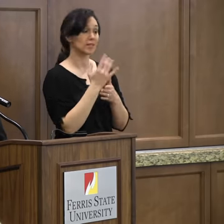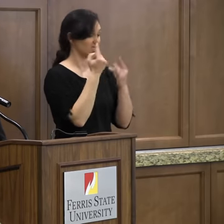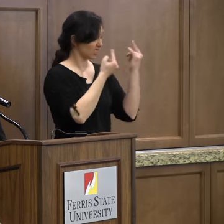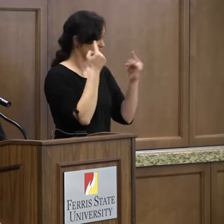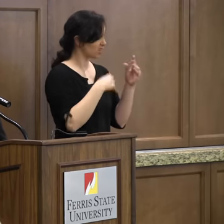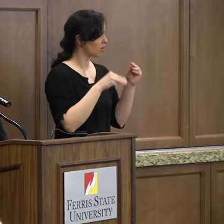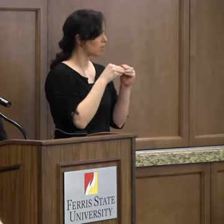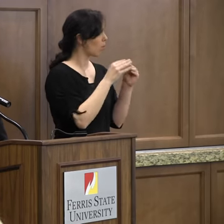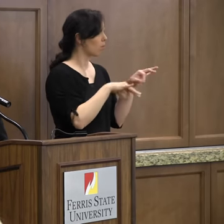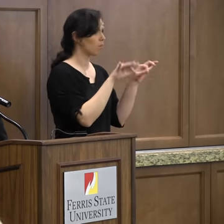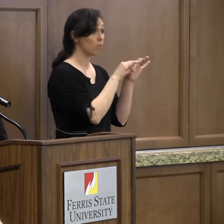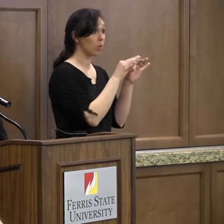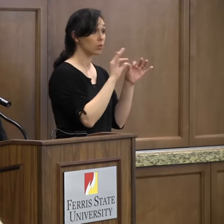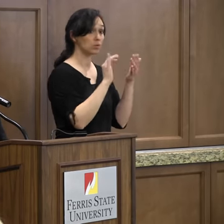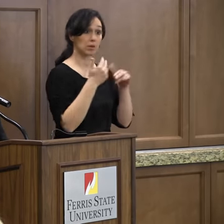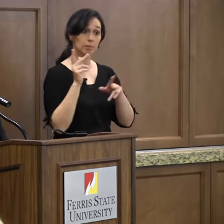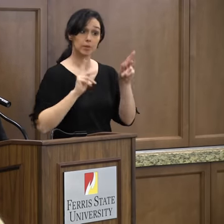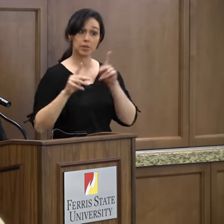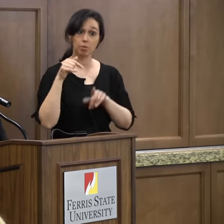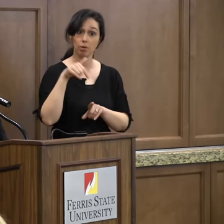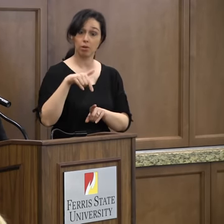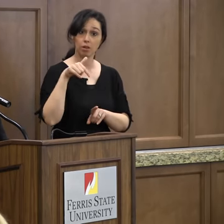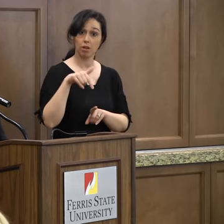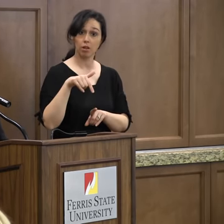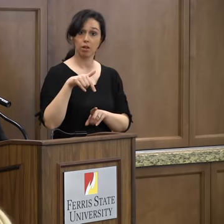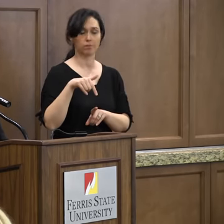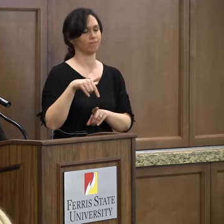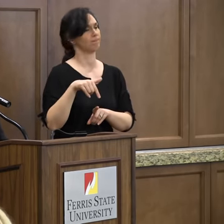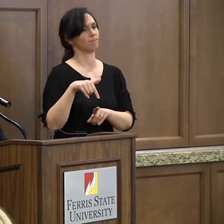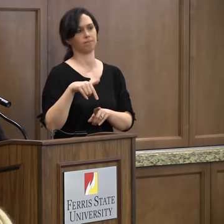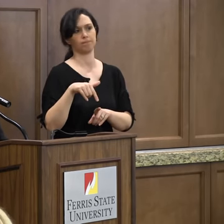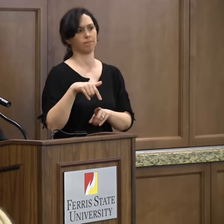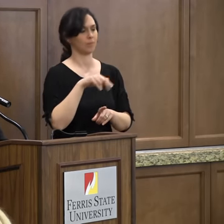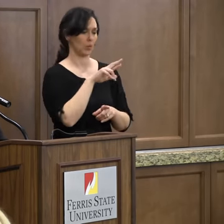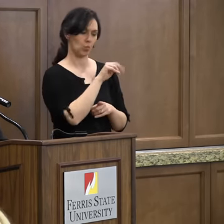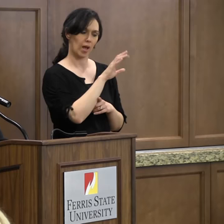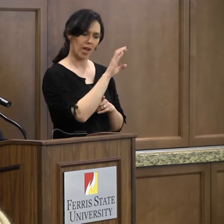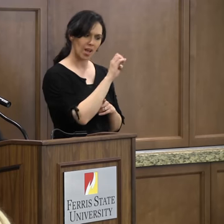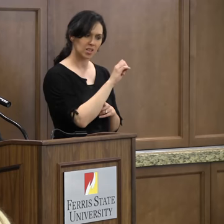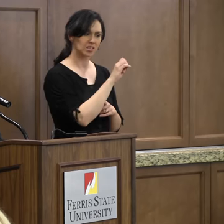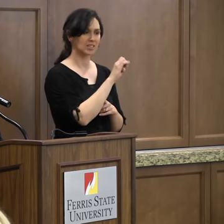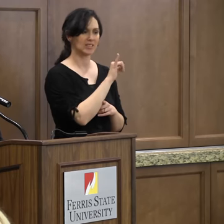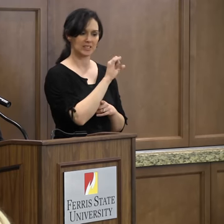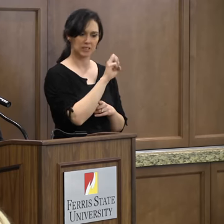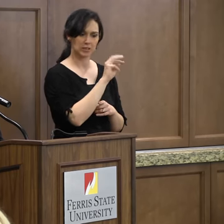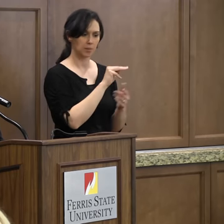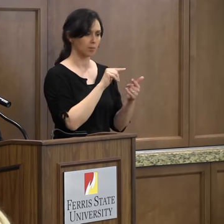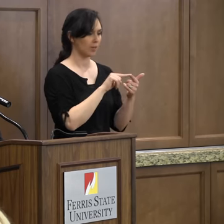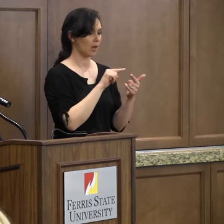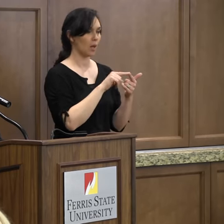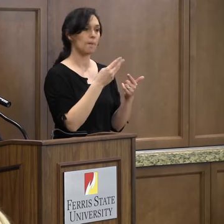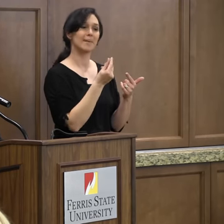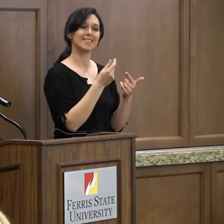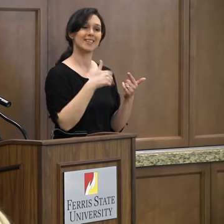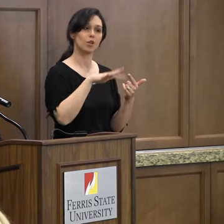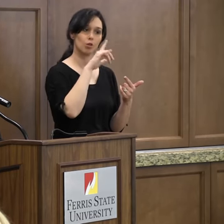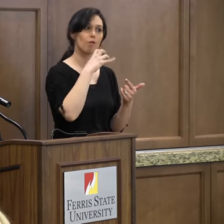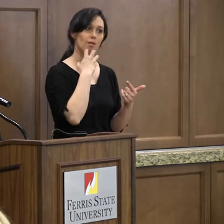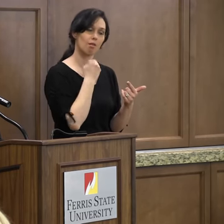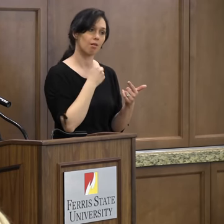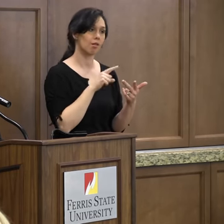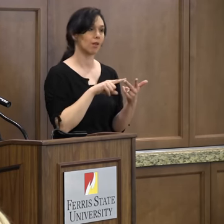more important than people, the giant triplets of racism, extreme materialism, and militarism